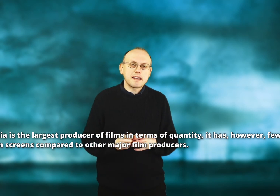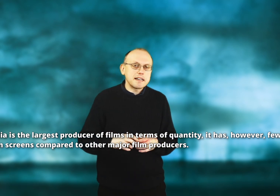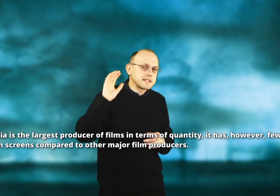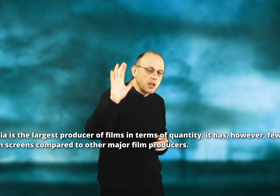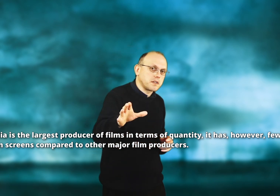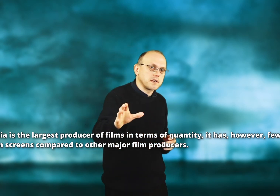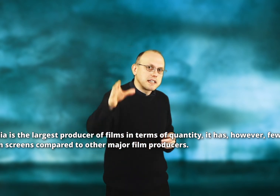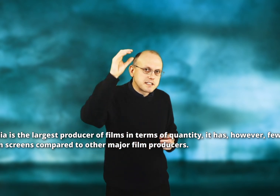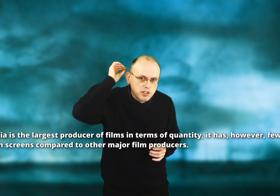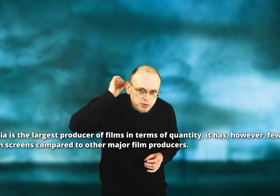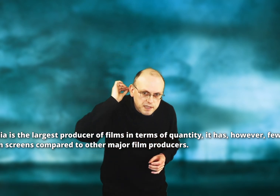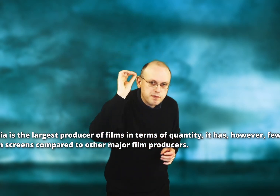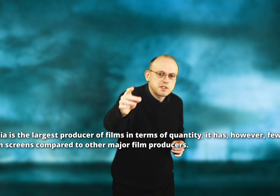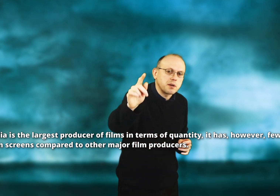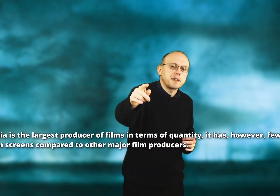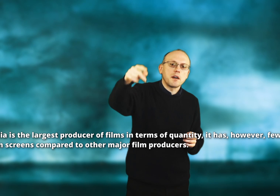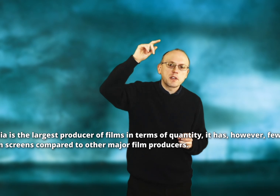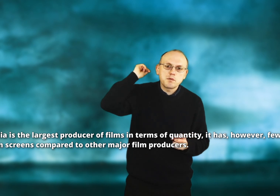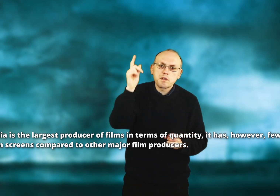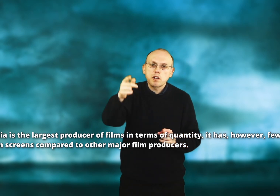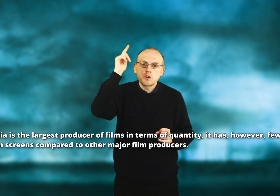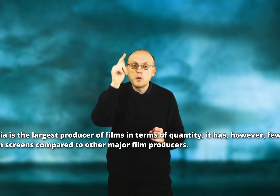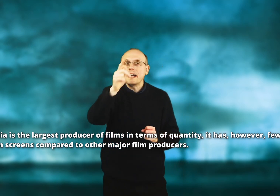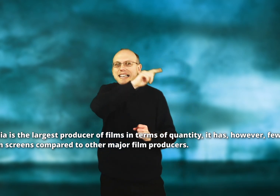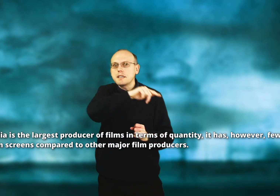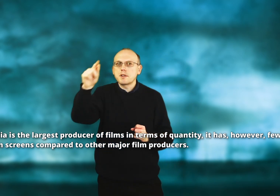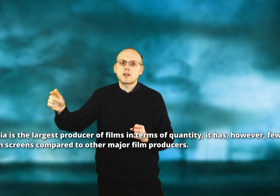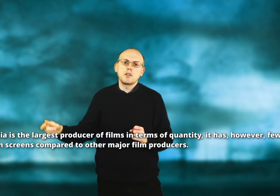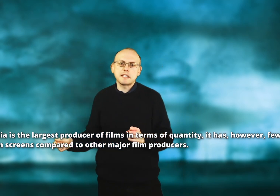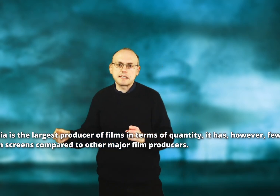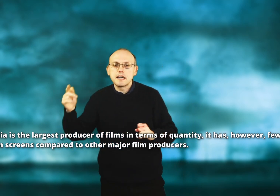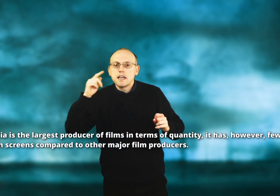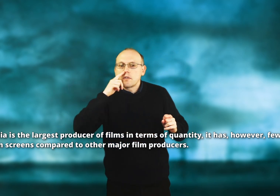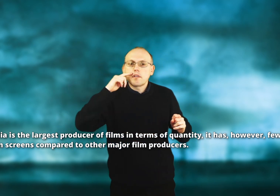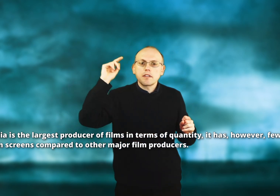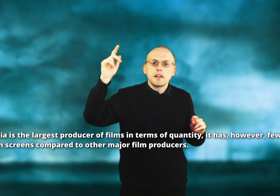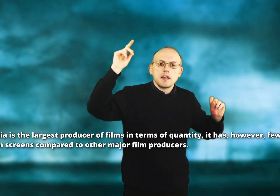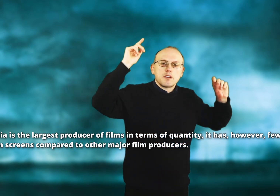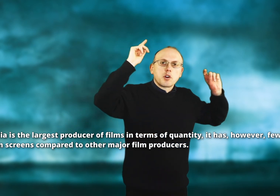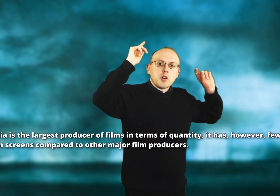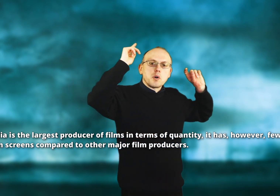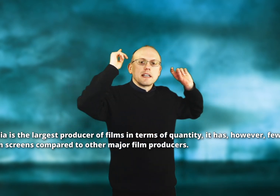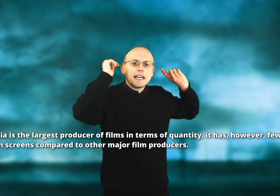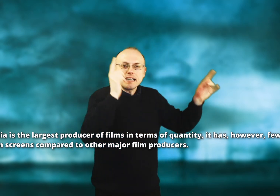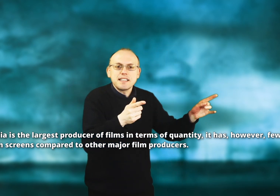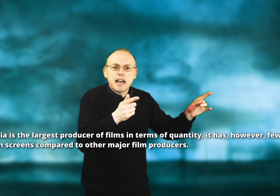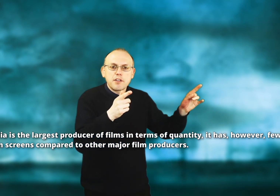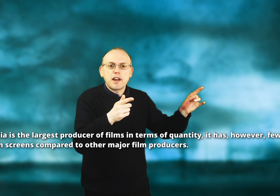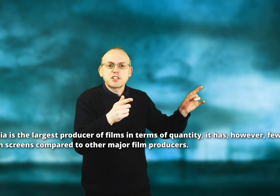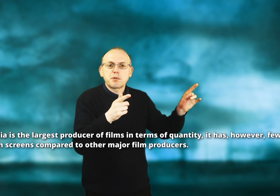is not. It's got to be a full stop here because we've got 2 independent clauses. We've got the clause India is the largest producer